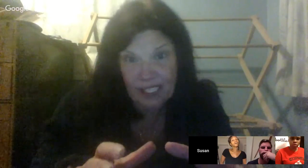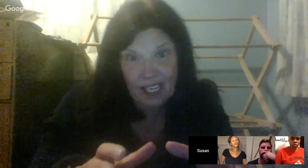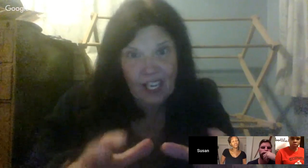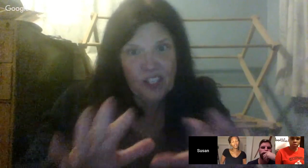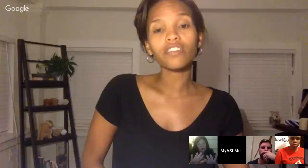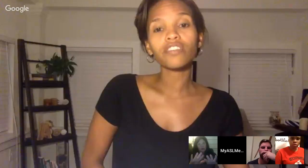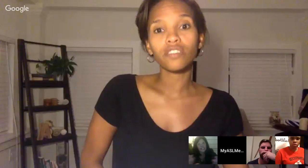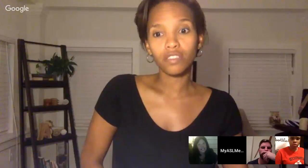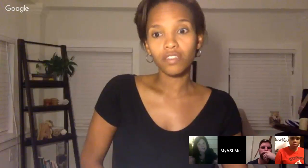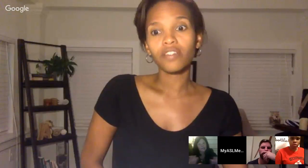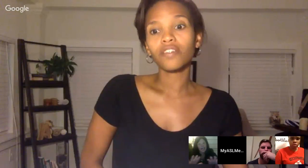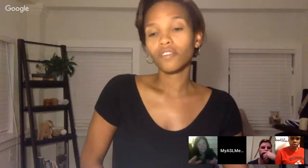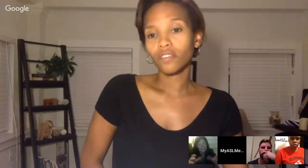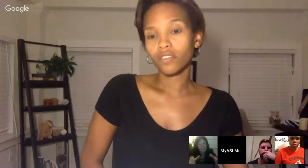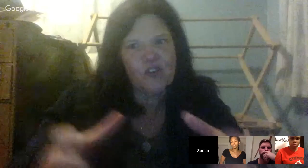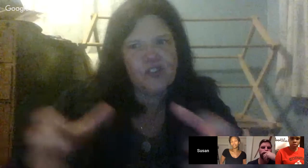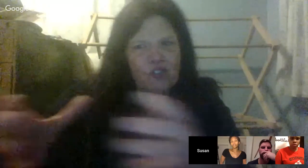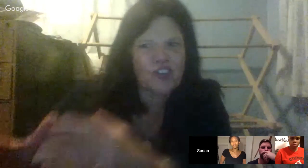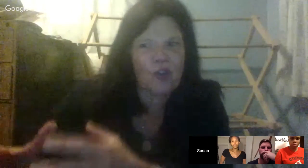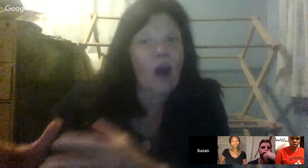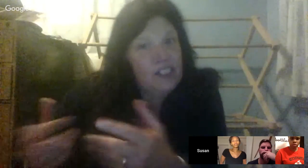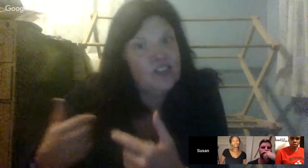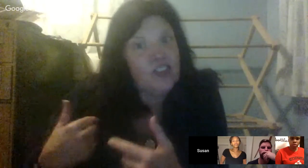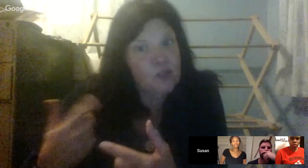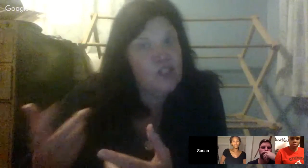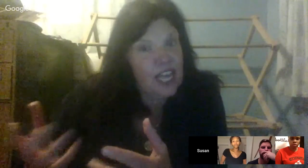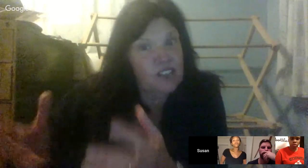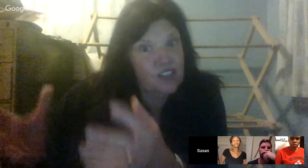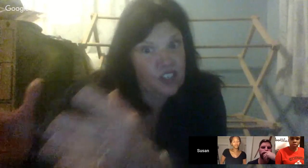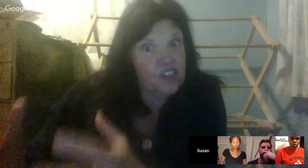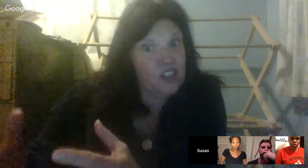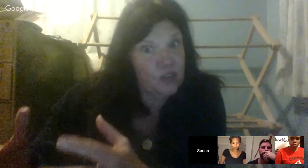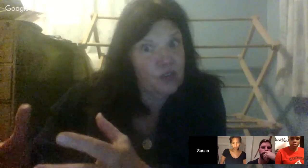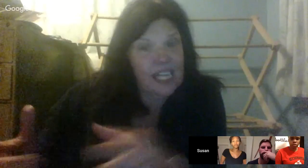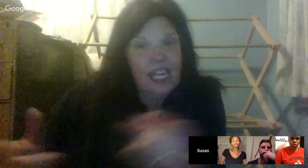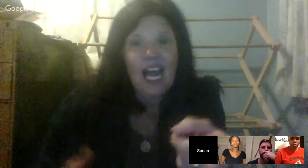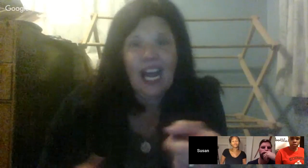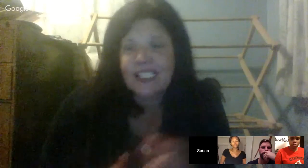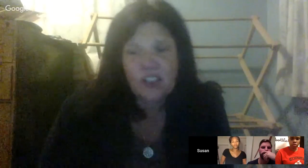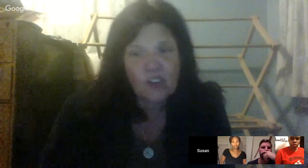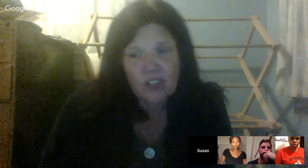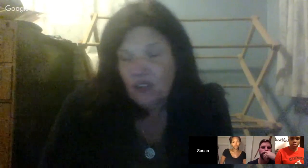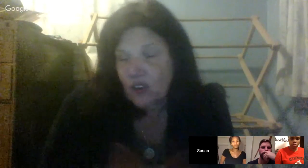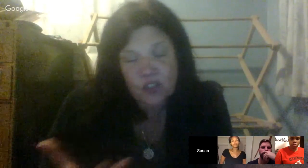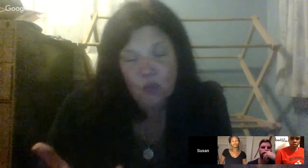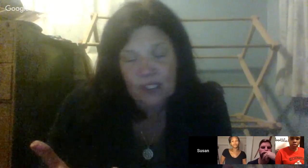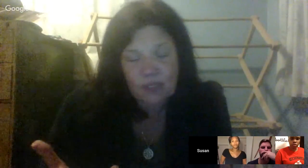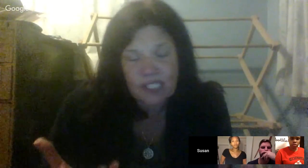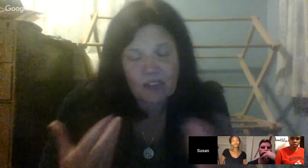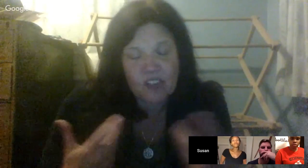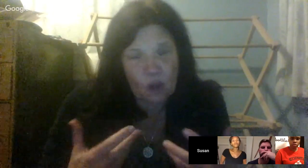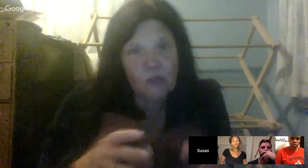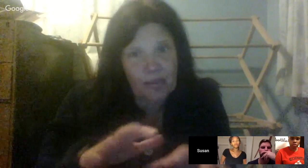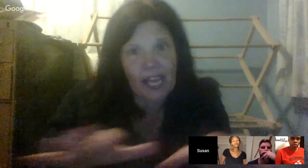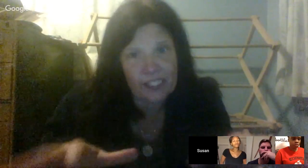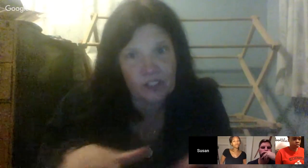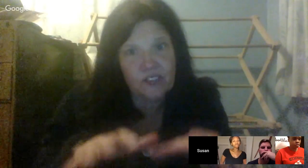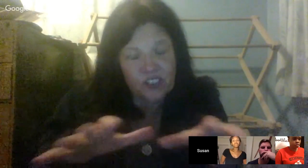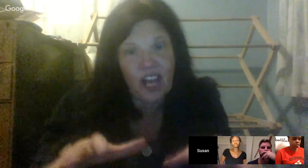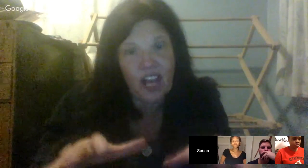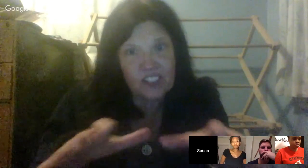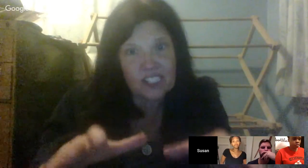in the front. Oh, yeah. You were to keep that as neutral. So I do tend to do that. I think you're the first one who's ever told me